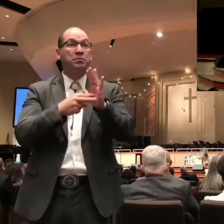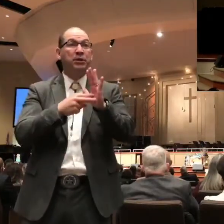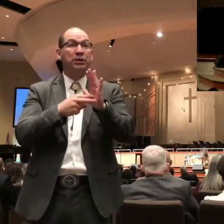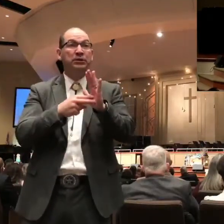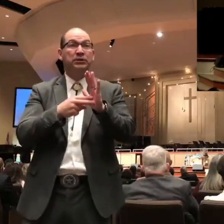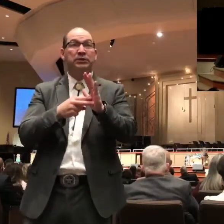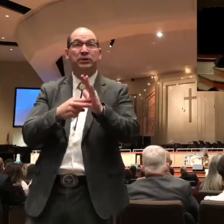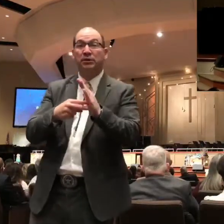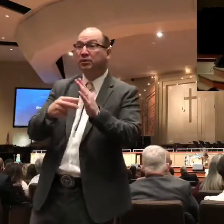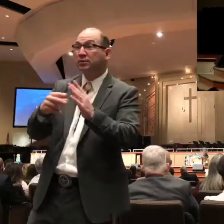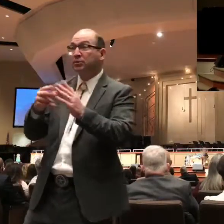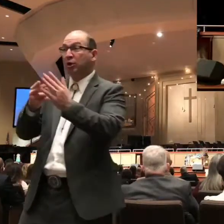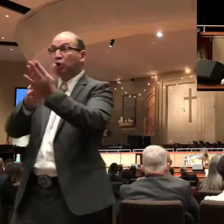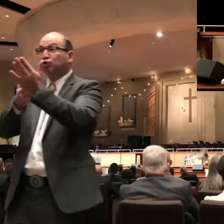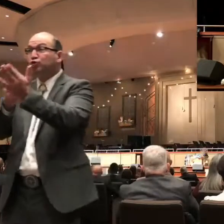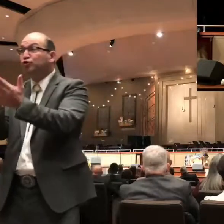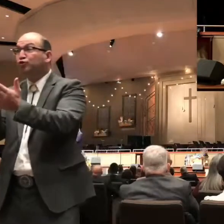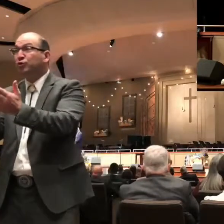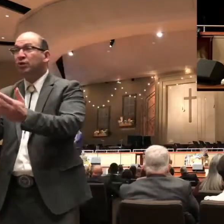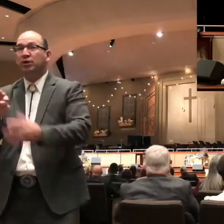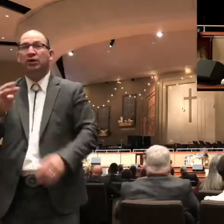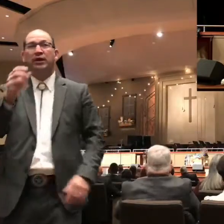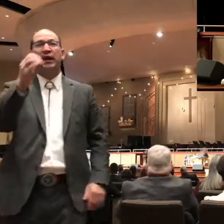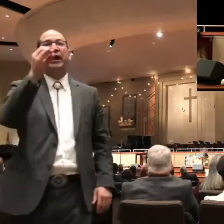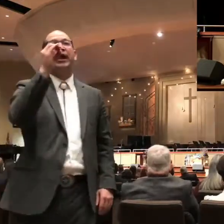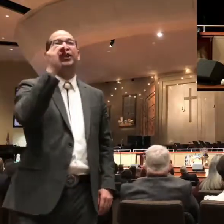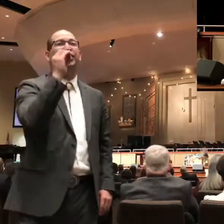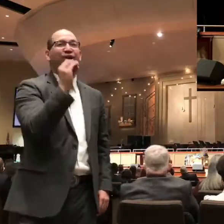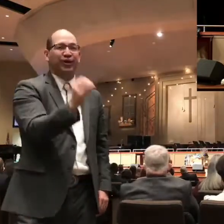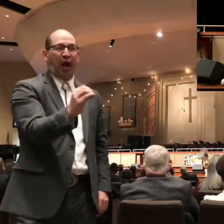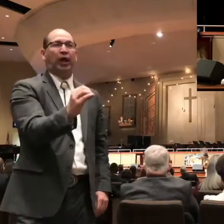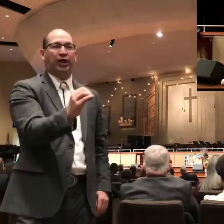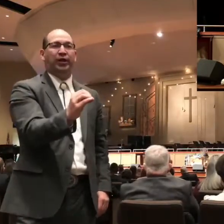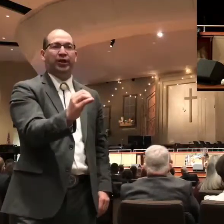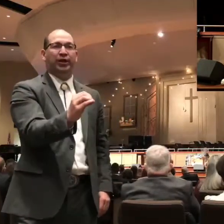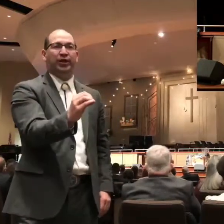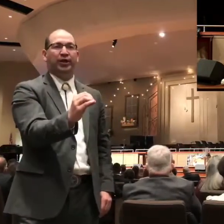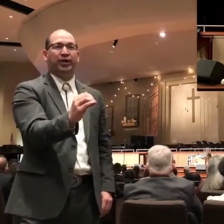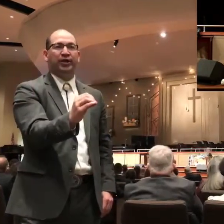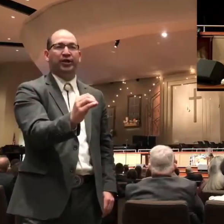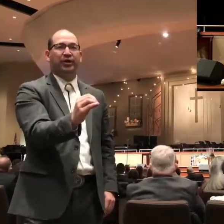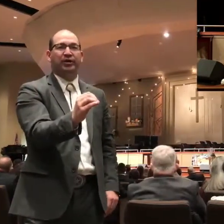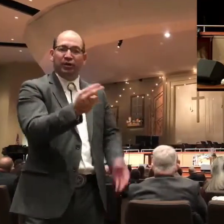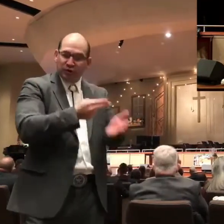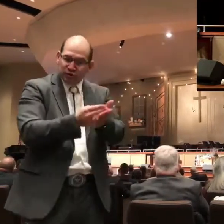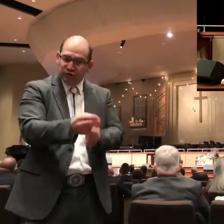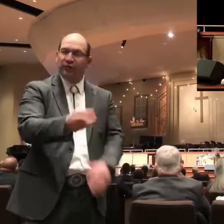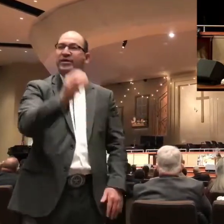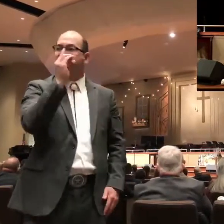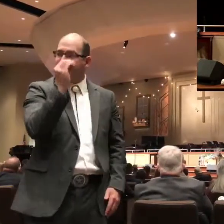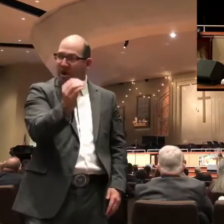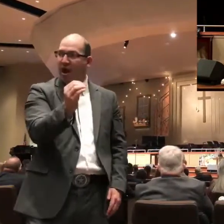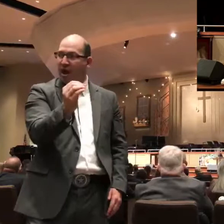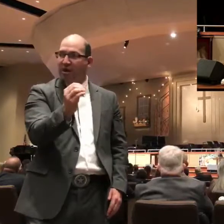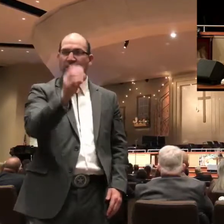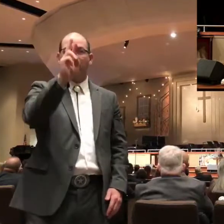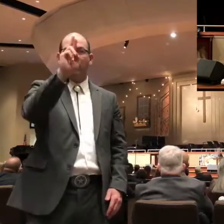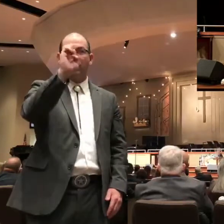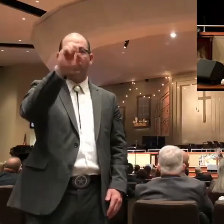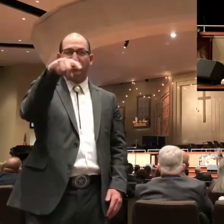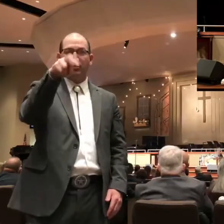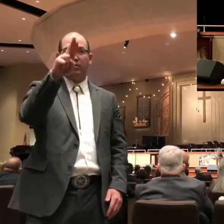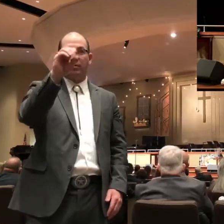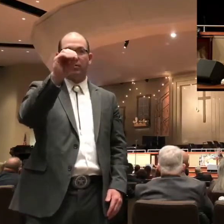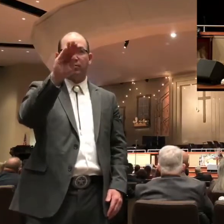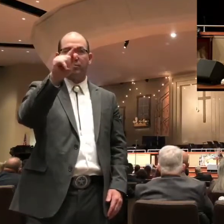test of truth. They are theologically void of truth. And the Bible says